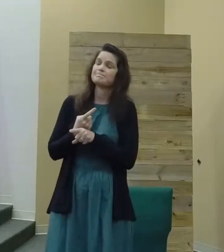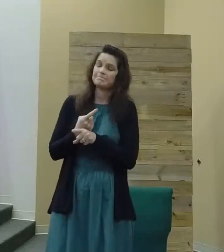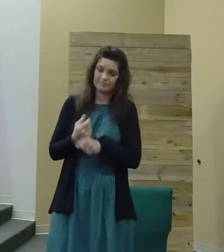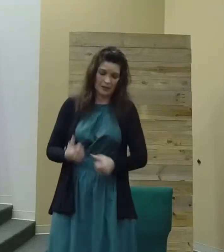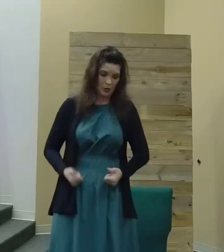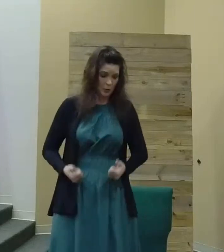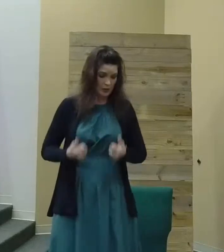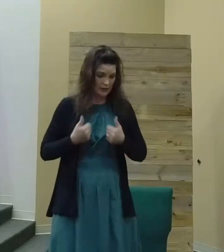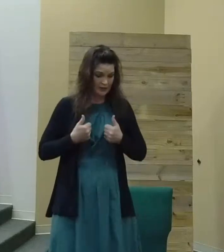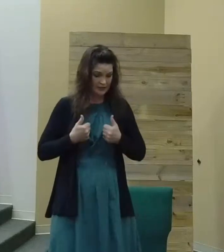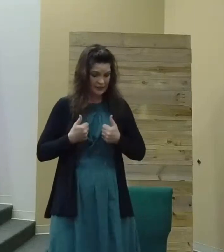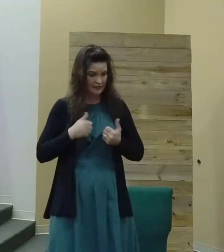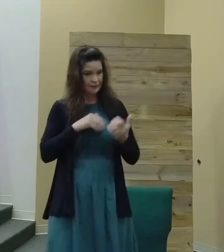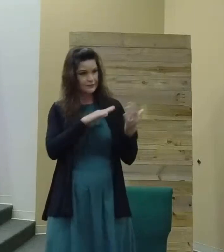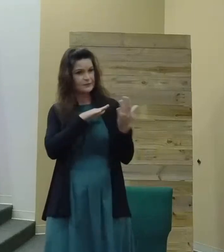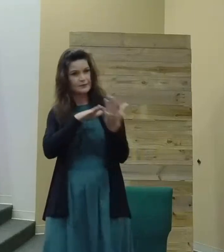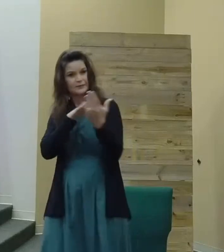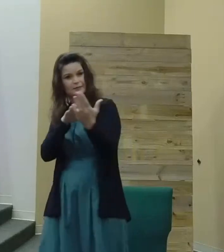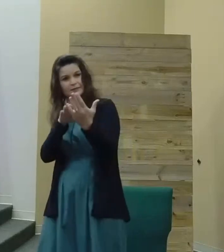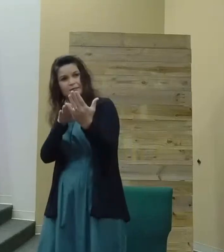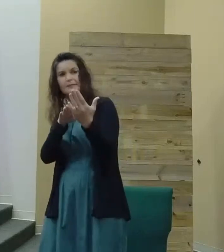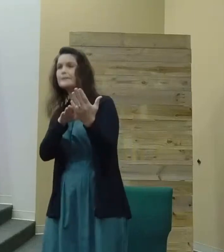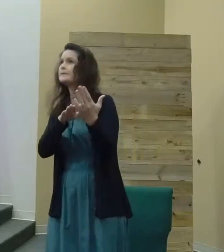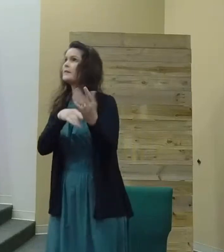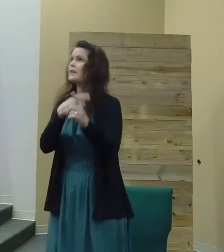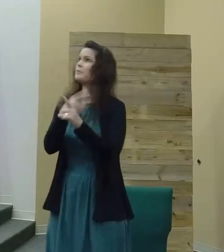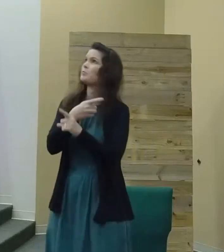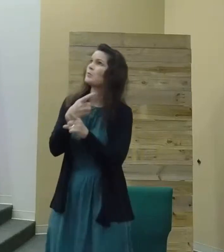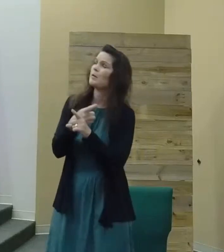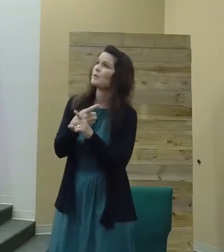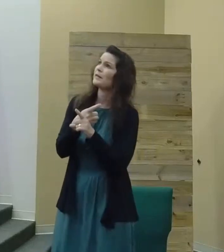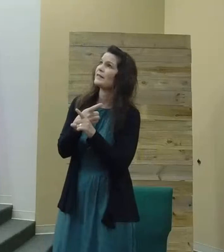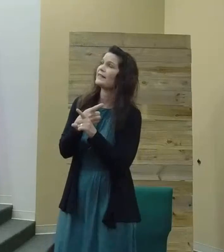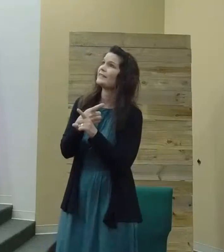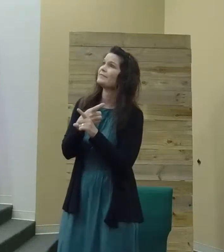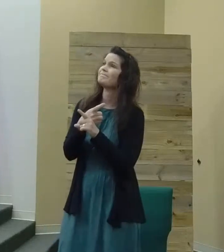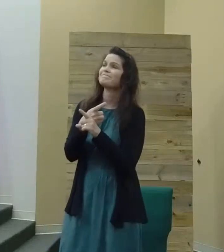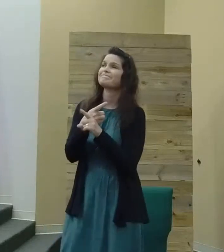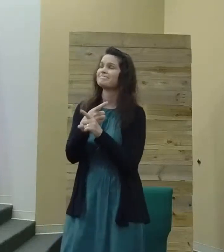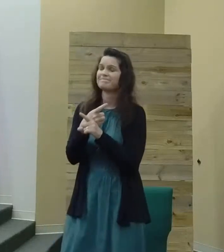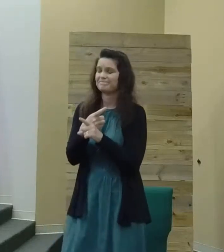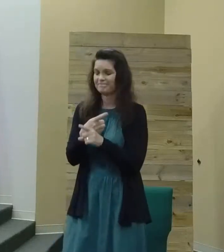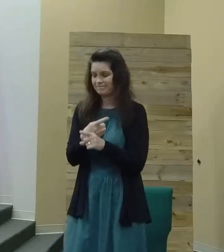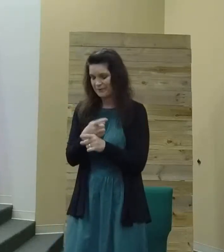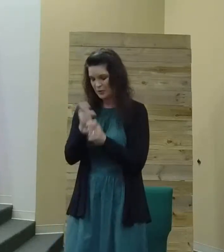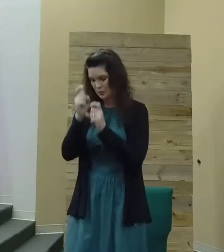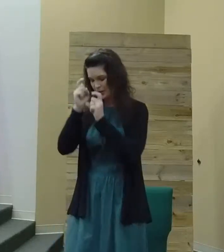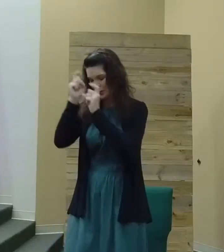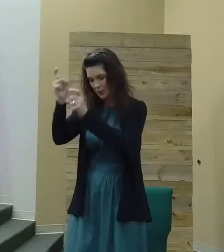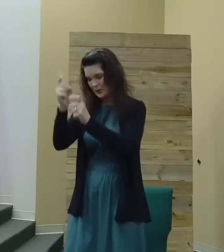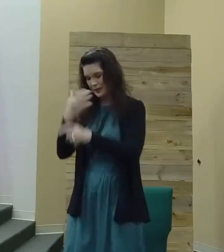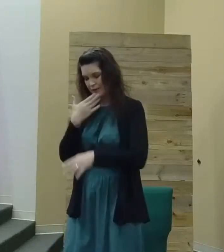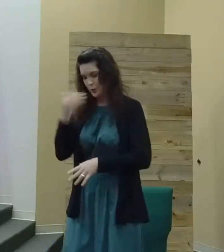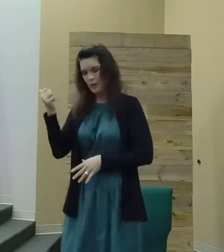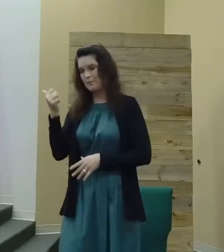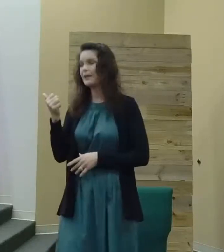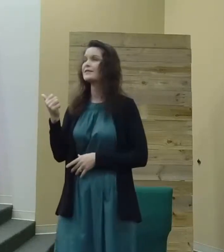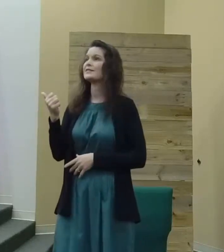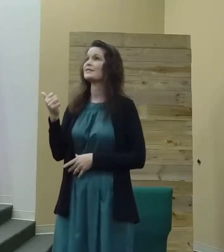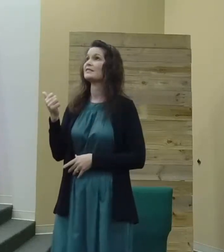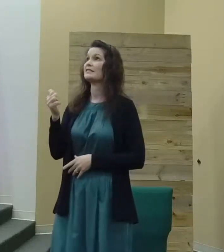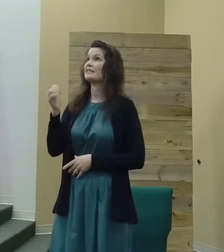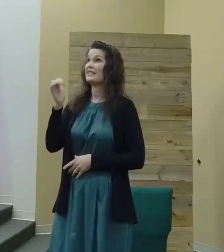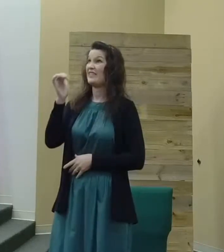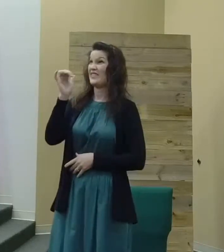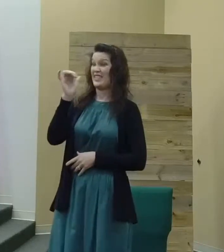don't live before others as a representative of Christ like we should. God, we don't give you our best, and